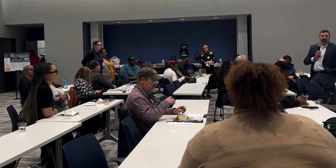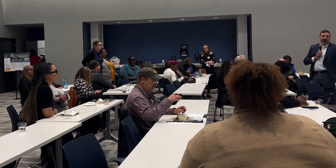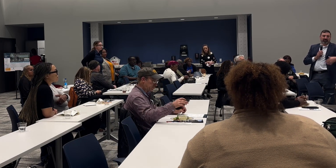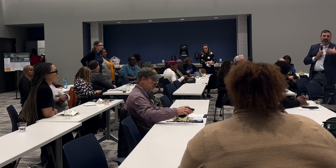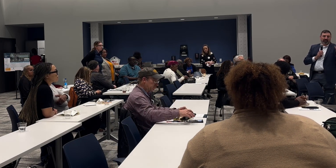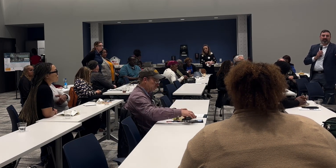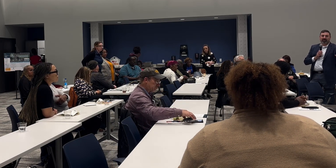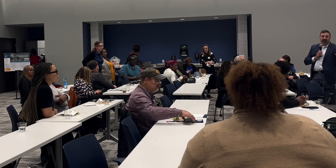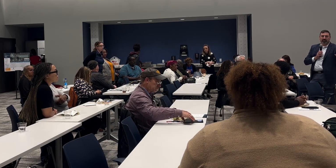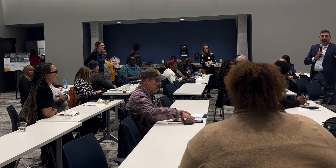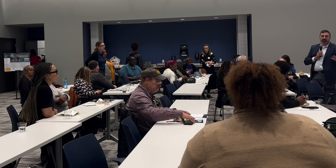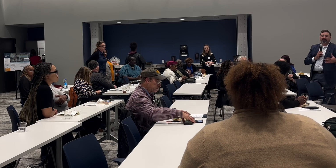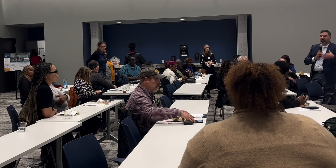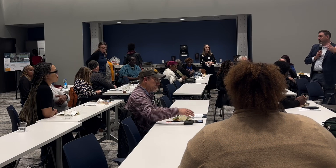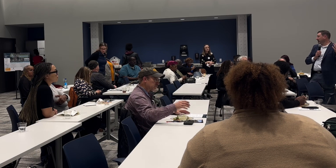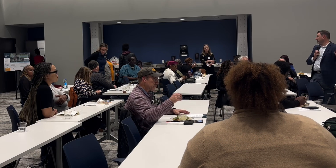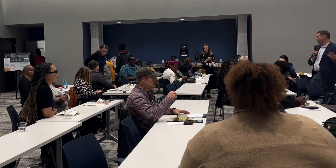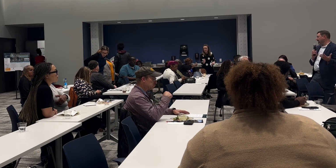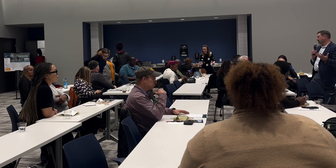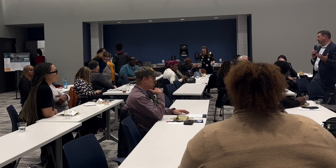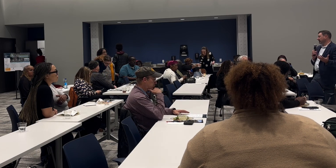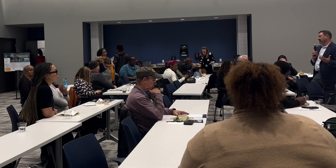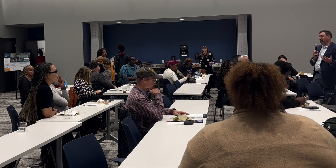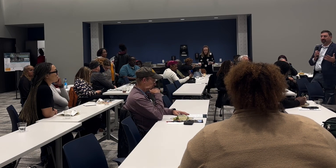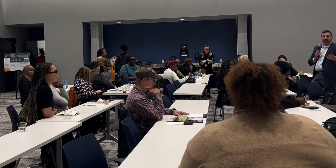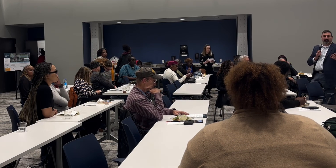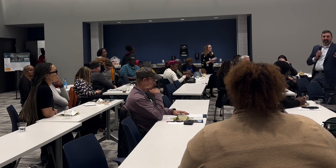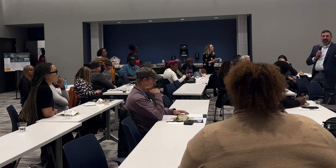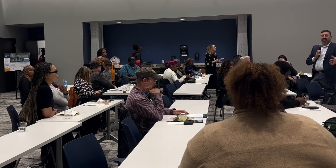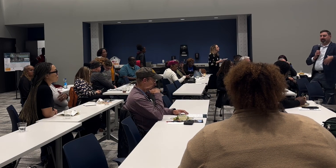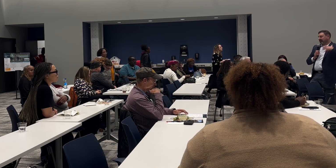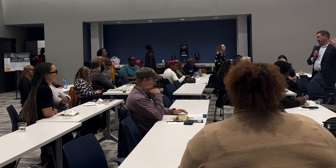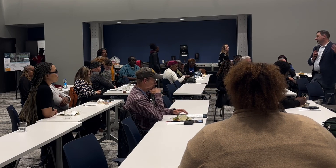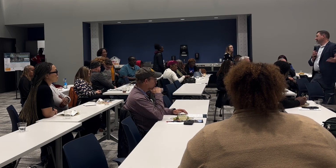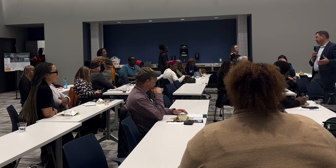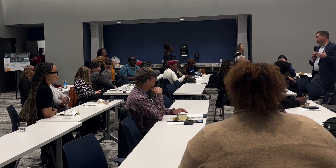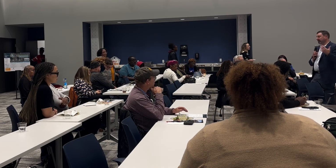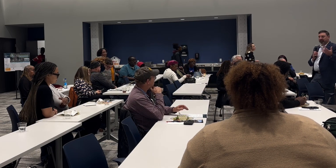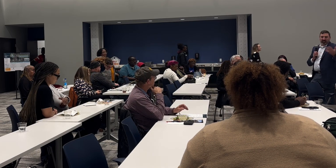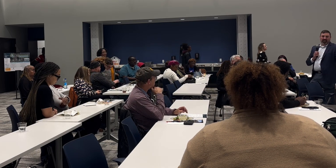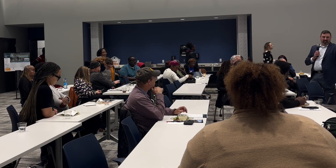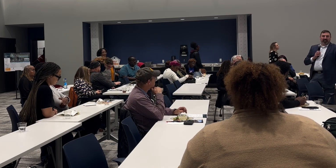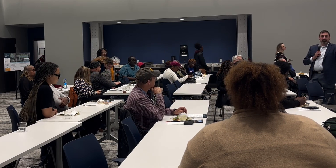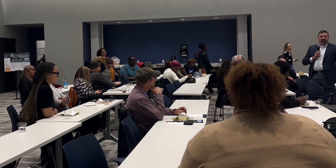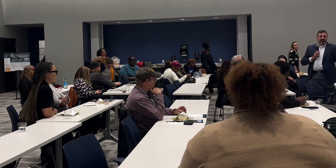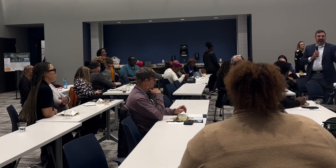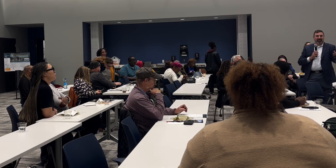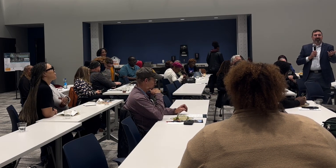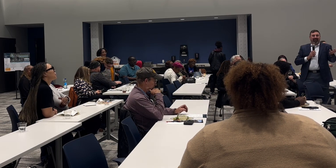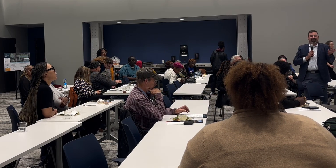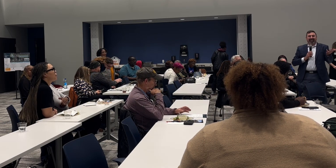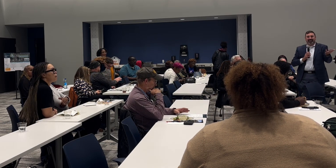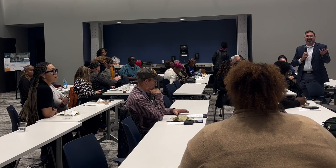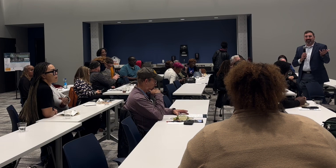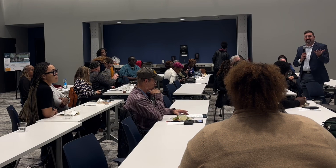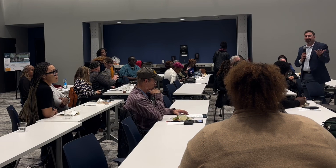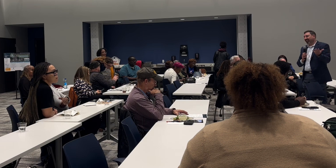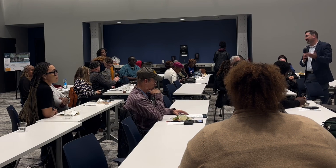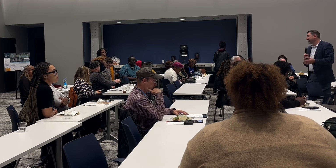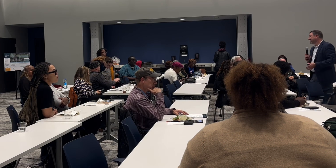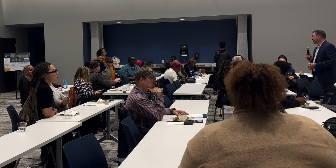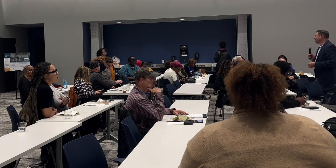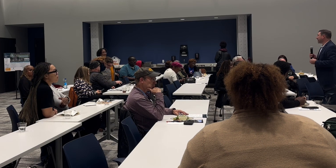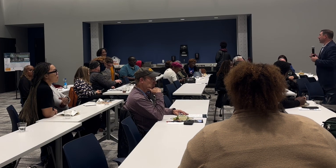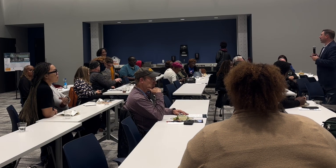septic or basically, losing all the oxygen and then create stinking, basically, right? That's what you're